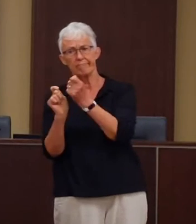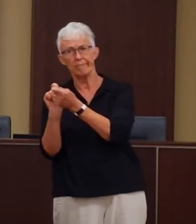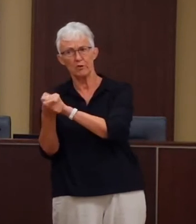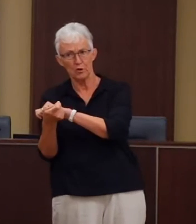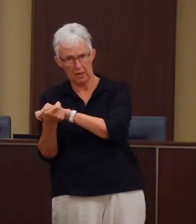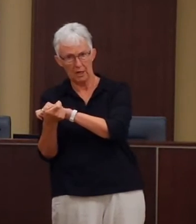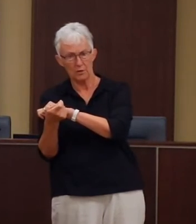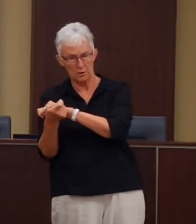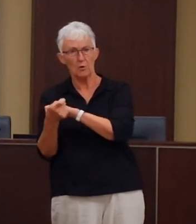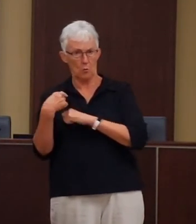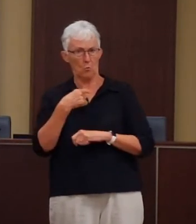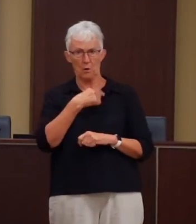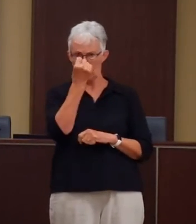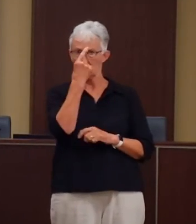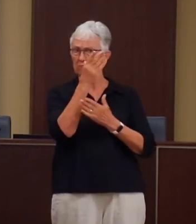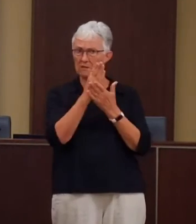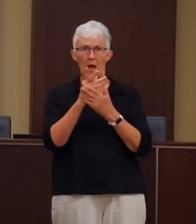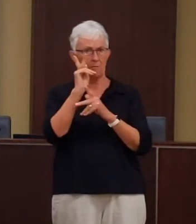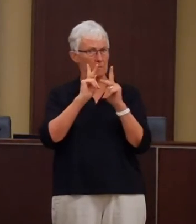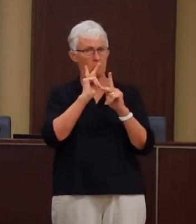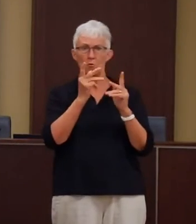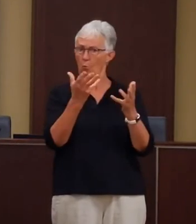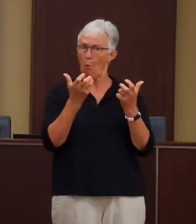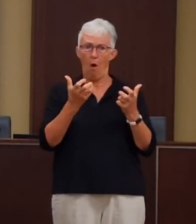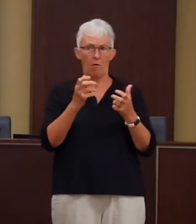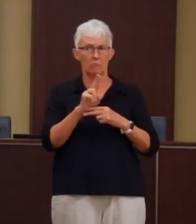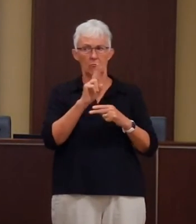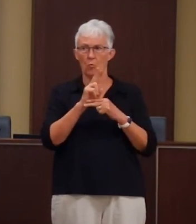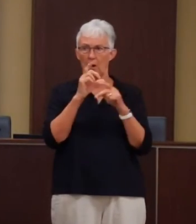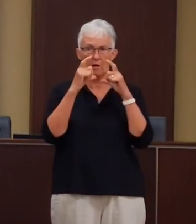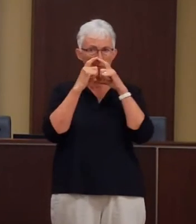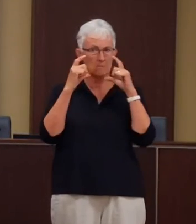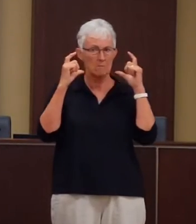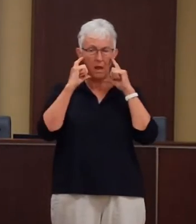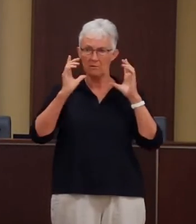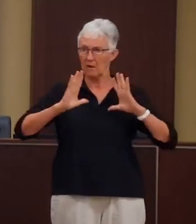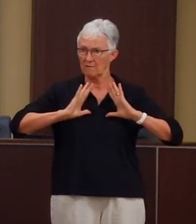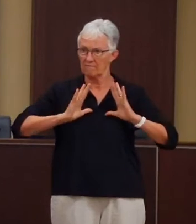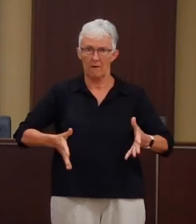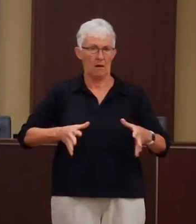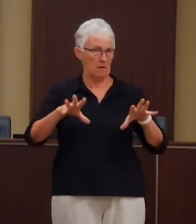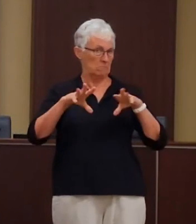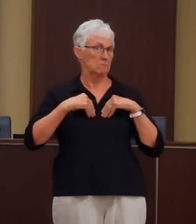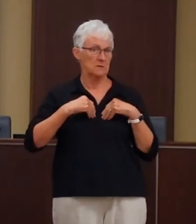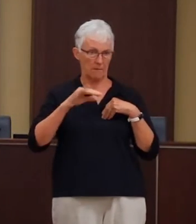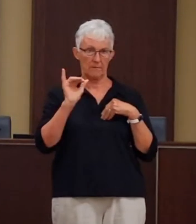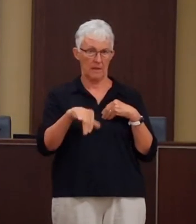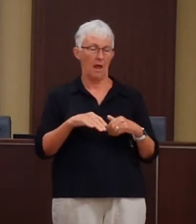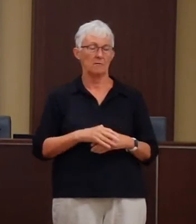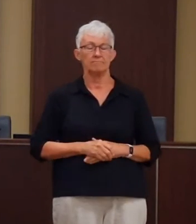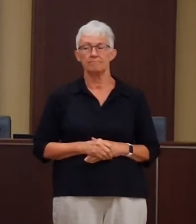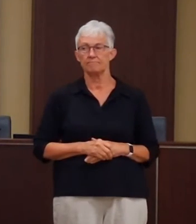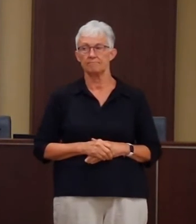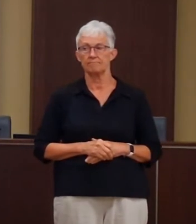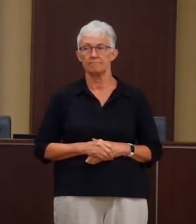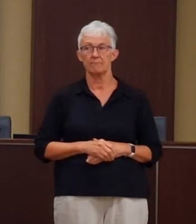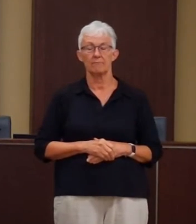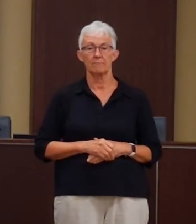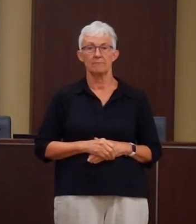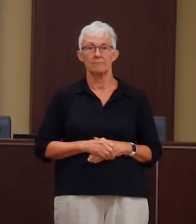that, we respect that. There is no stigma associated with the wearing of a face covering. Vaccination status will be based